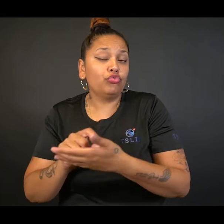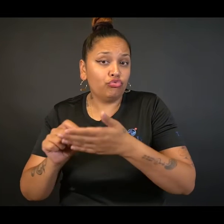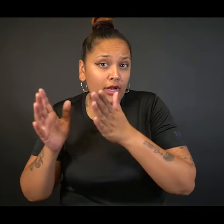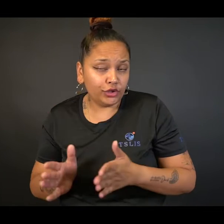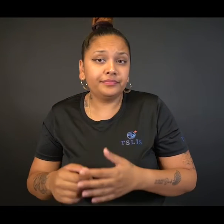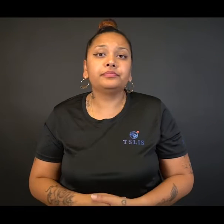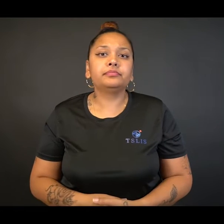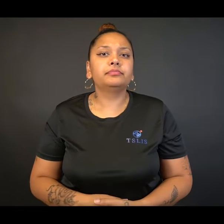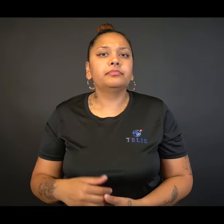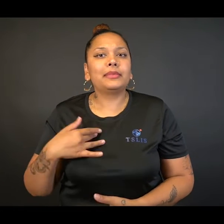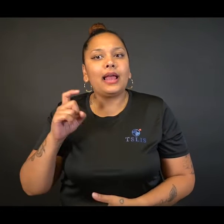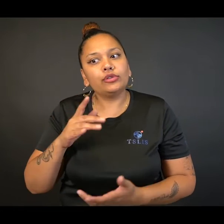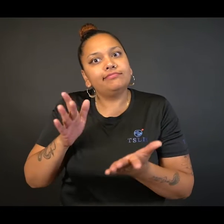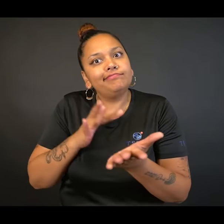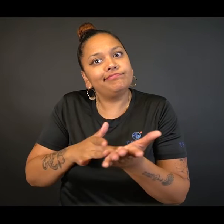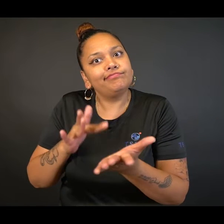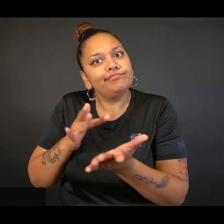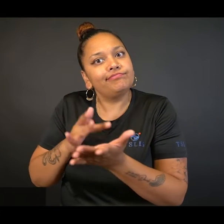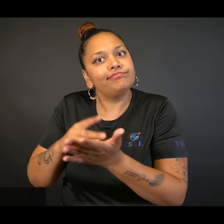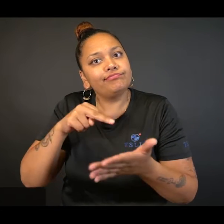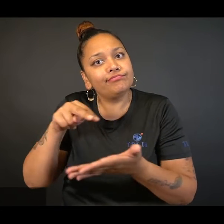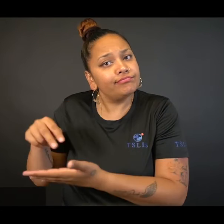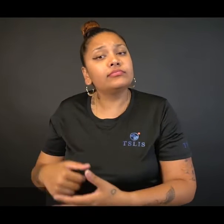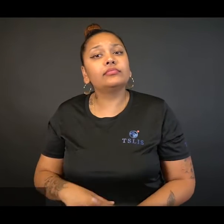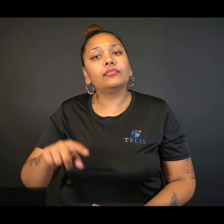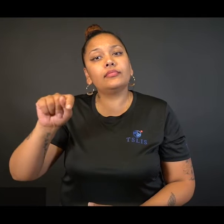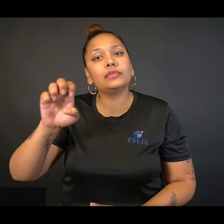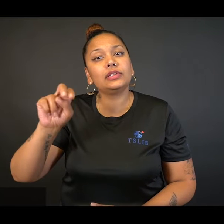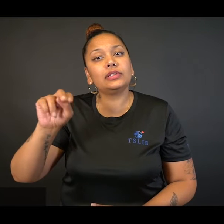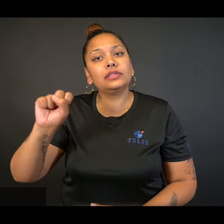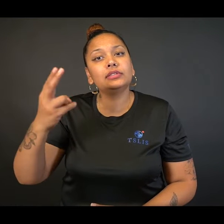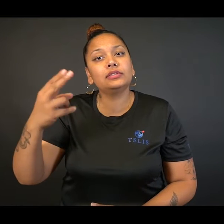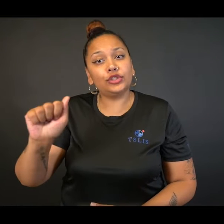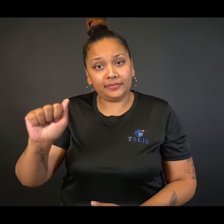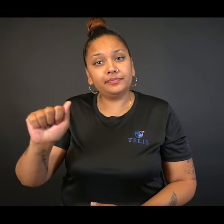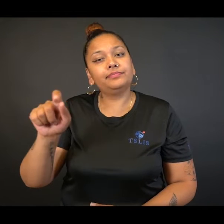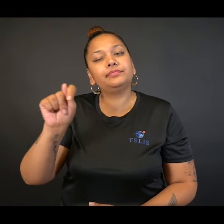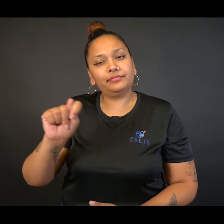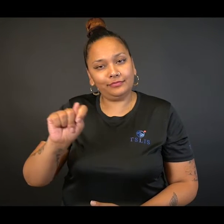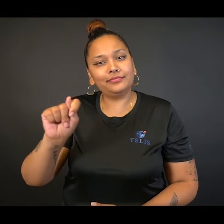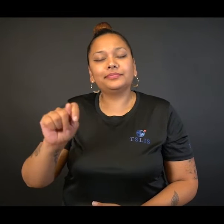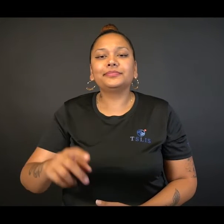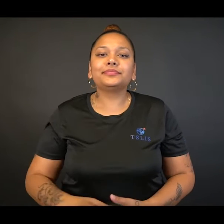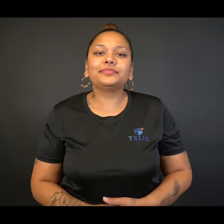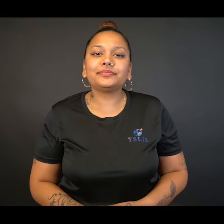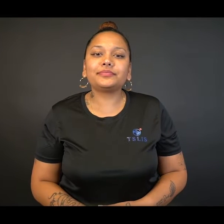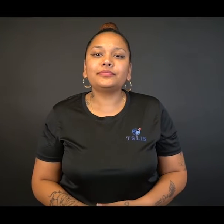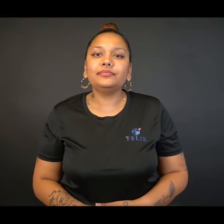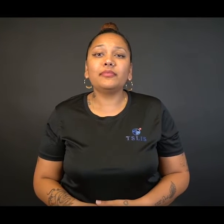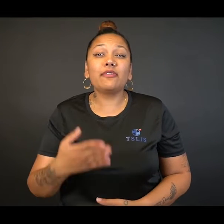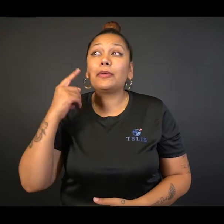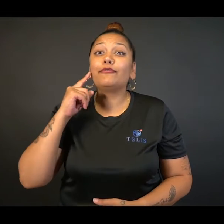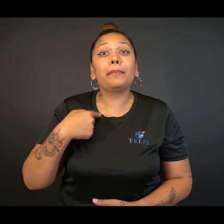lot of documents. This is Tanisha Samuel. And so it's best for me to use digital materials in order to get